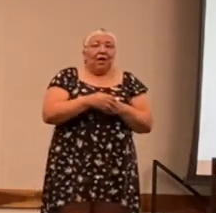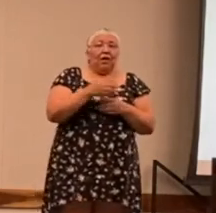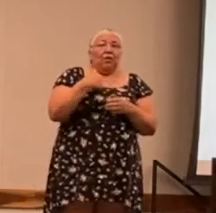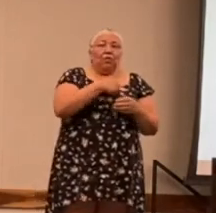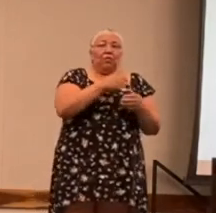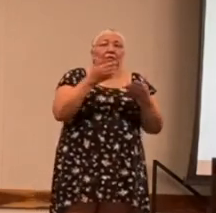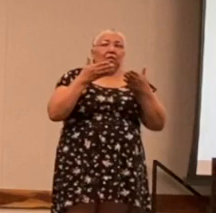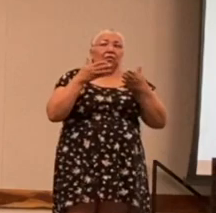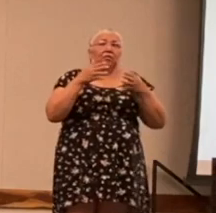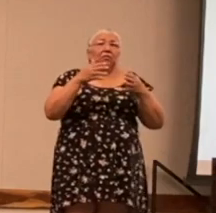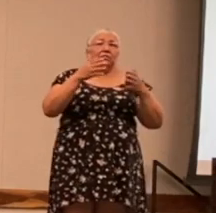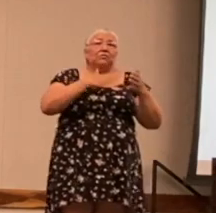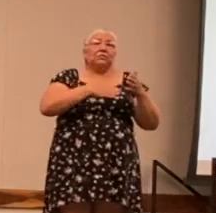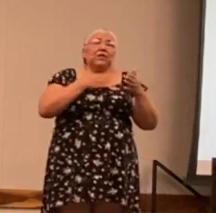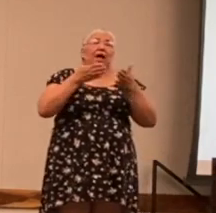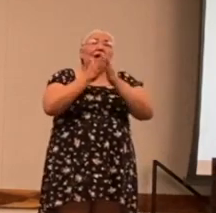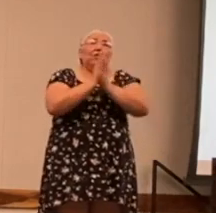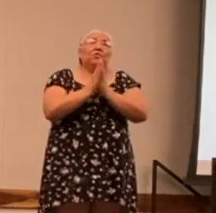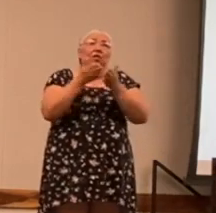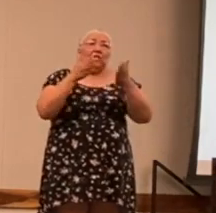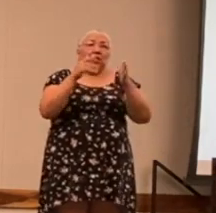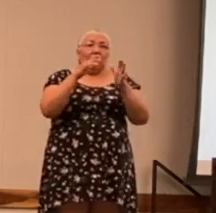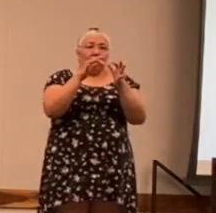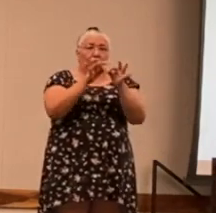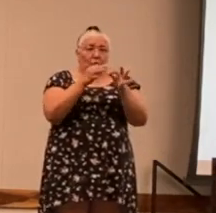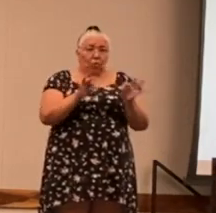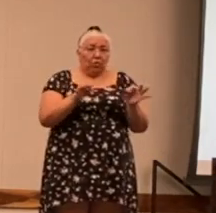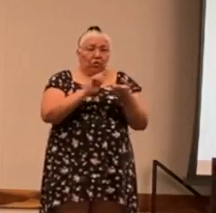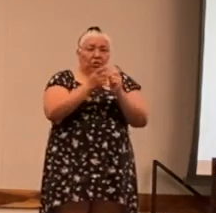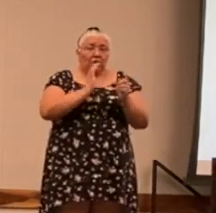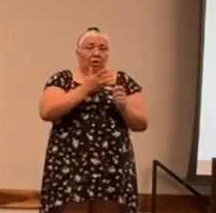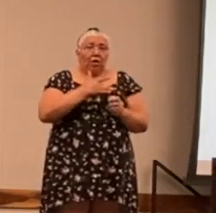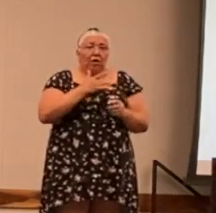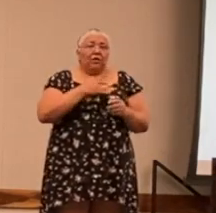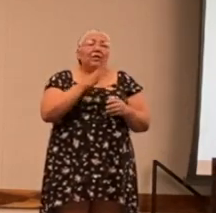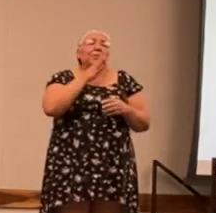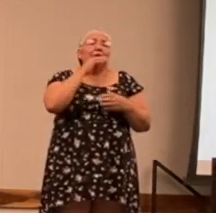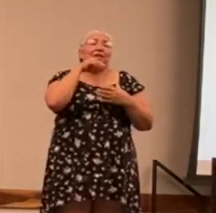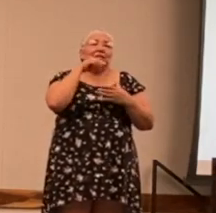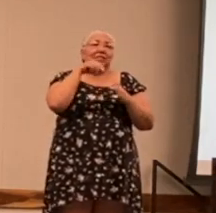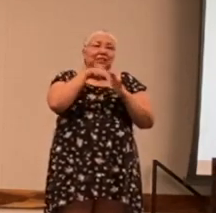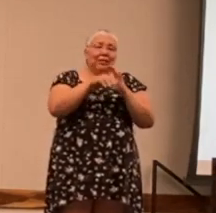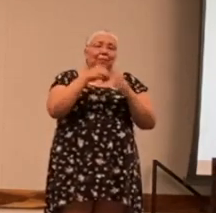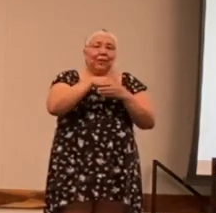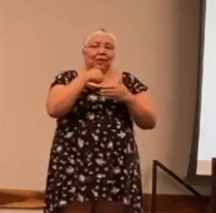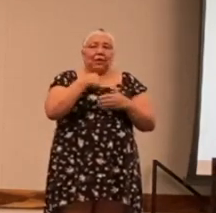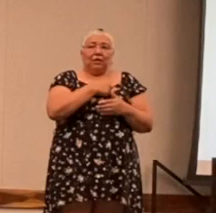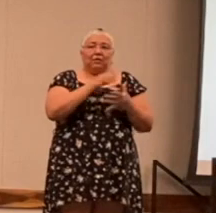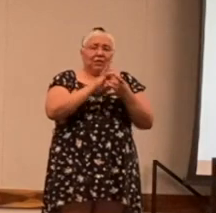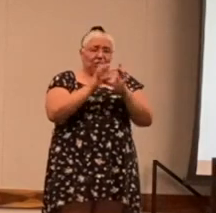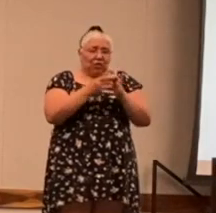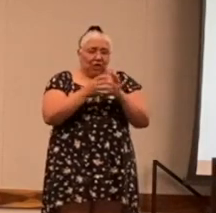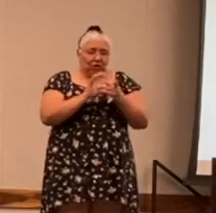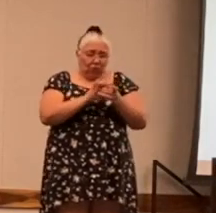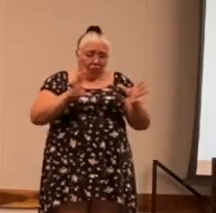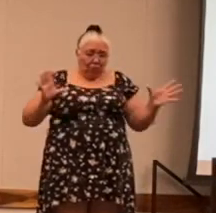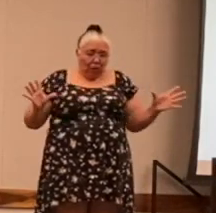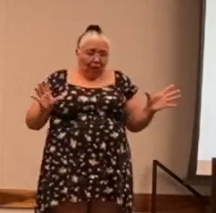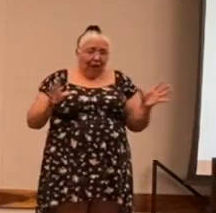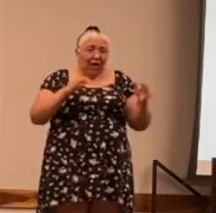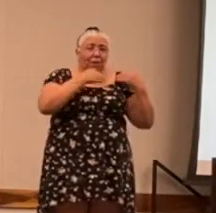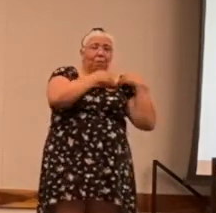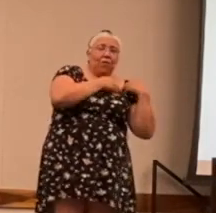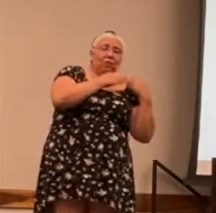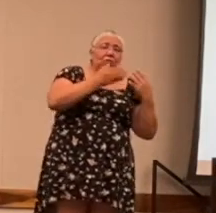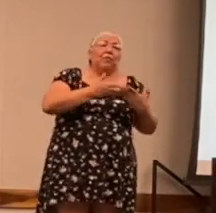our hearts today. We ask, God, that you speak deep into us. Father, we pray that chains would break, burdens would be lifted.